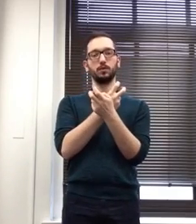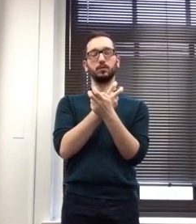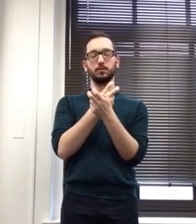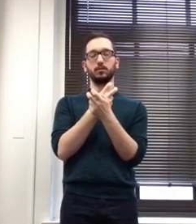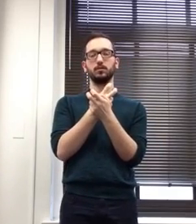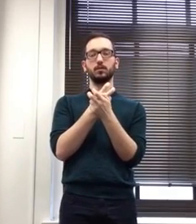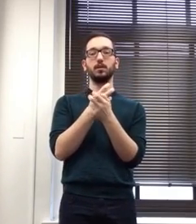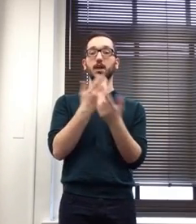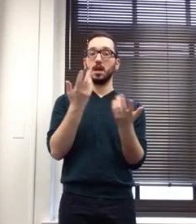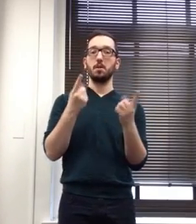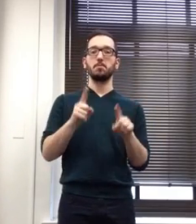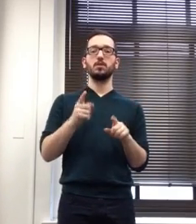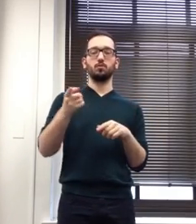you guys get bigger.